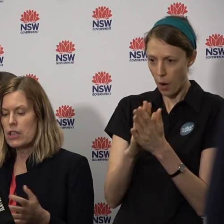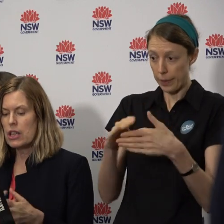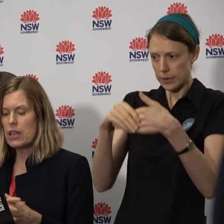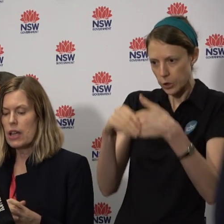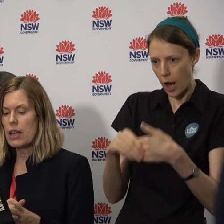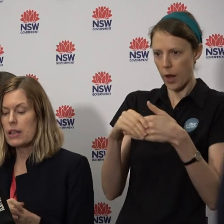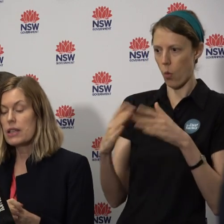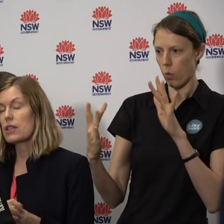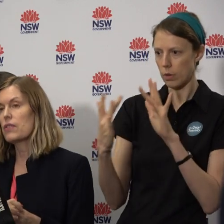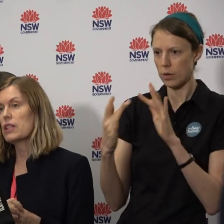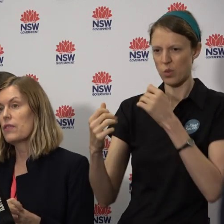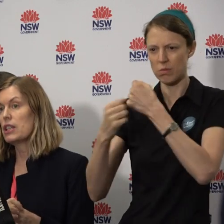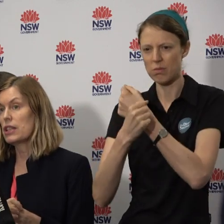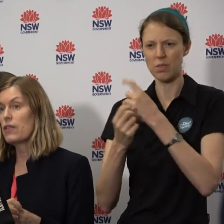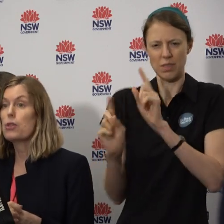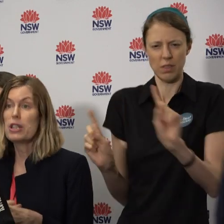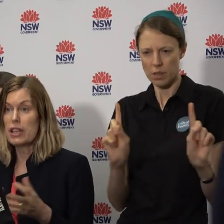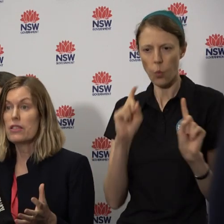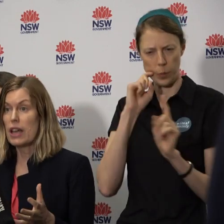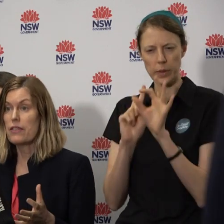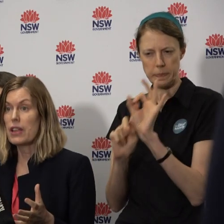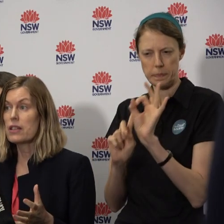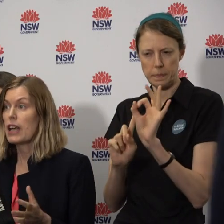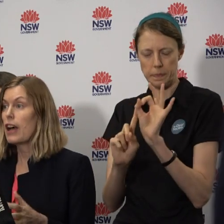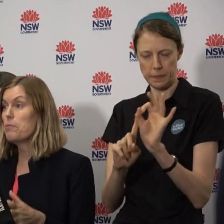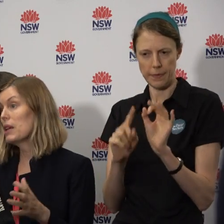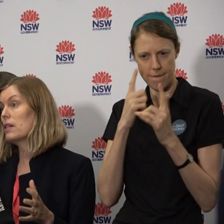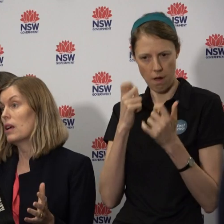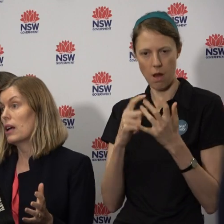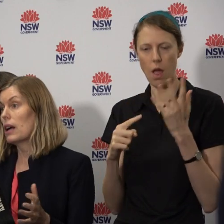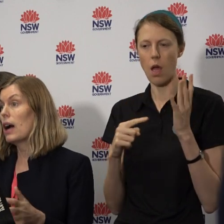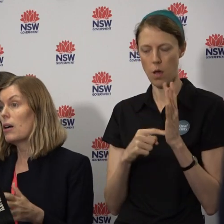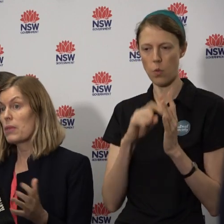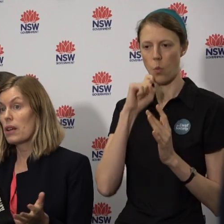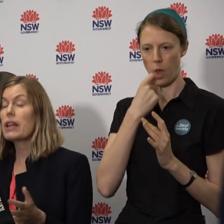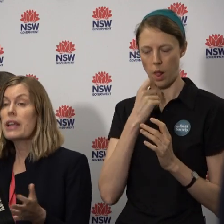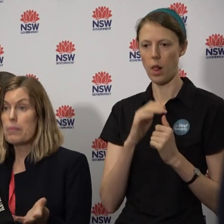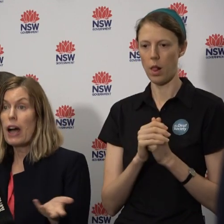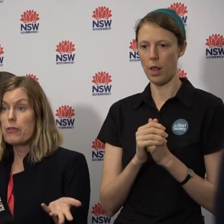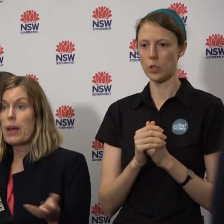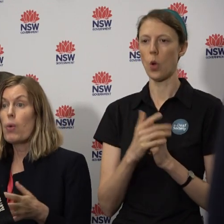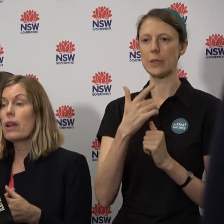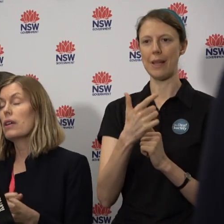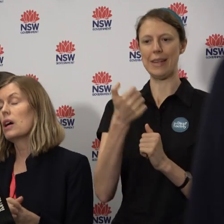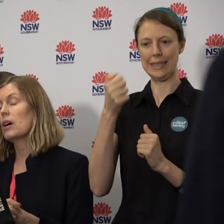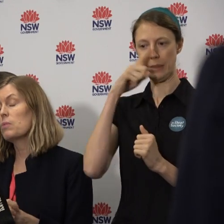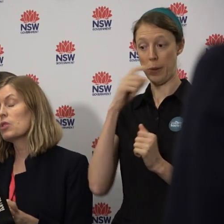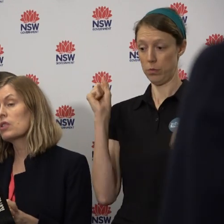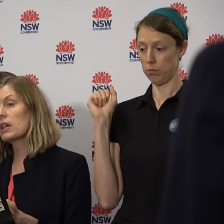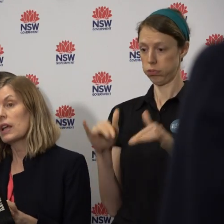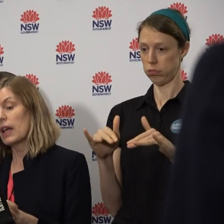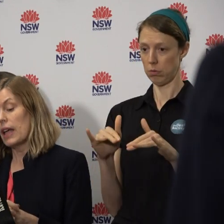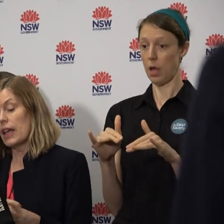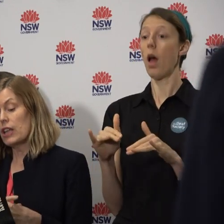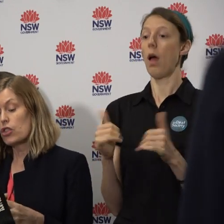76 of the 77 who attended that event have been cleared apart from that one